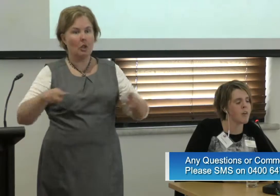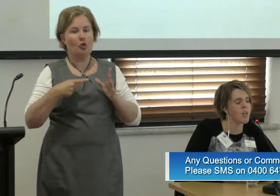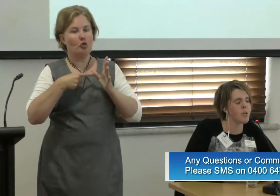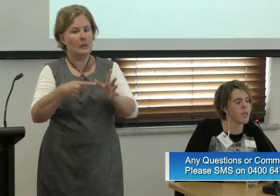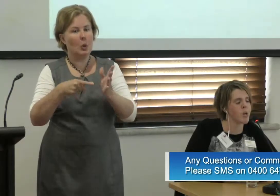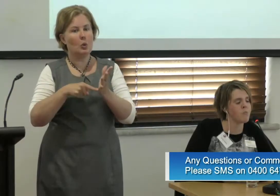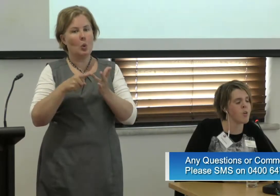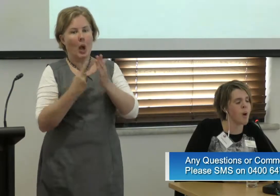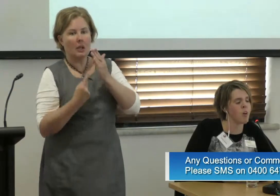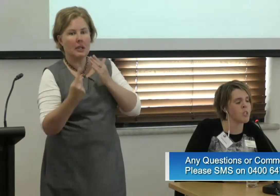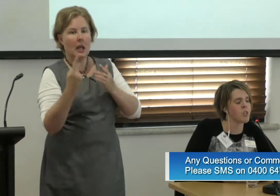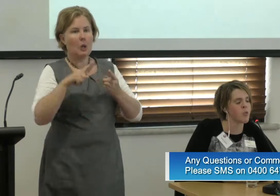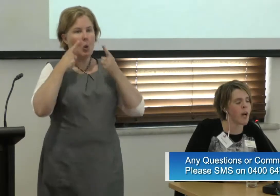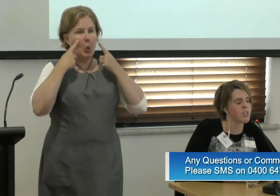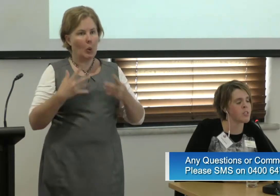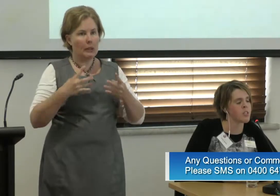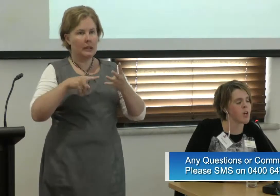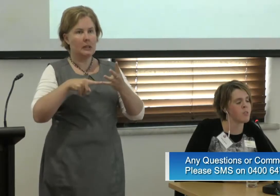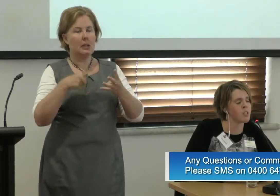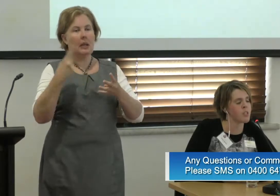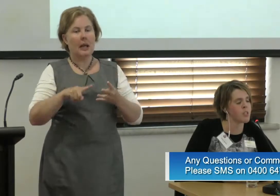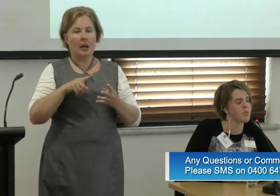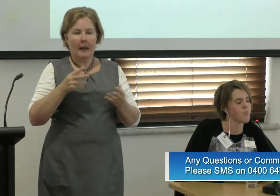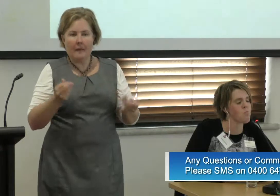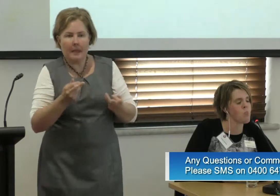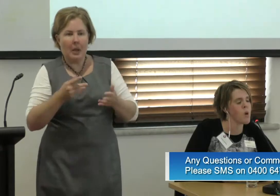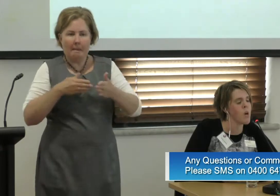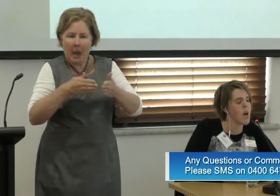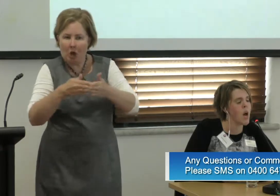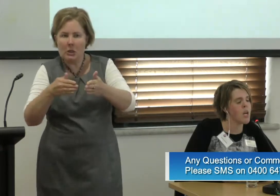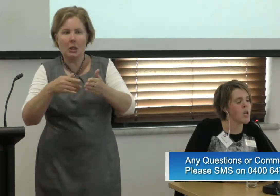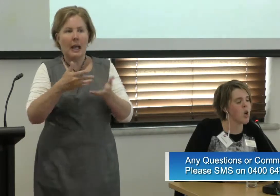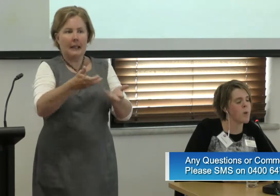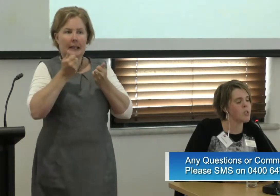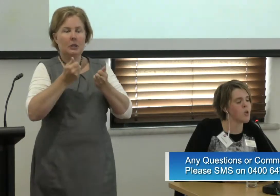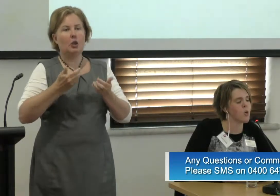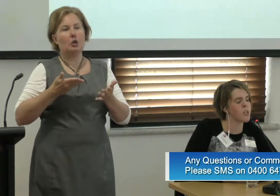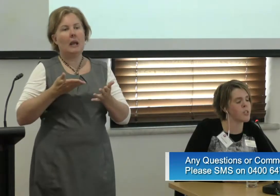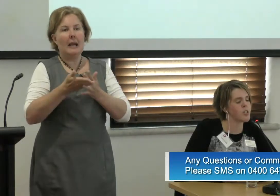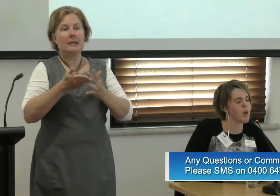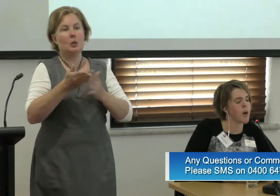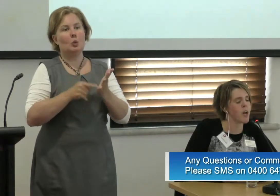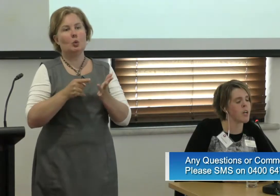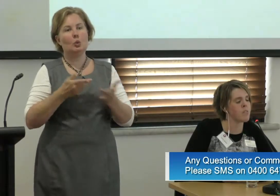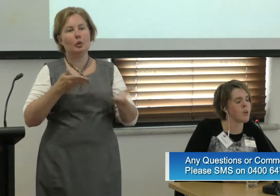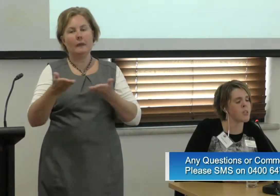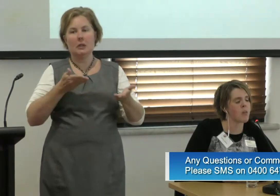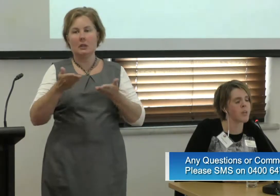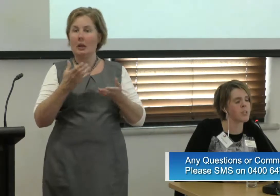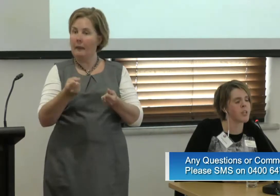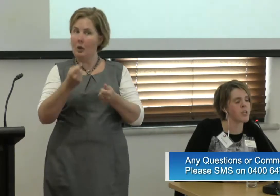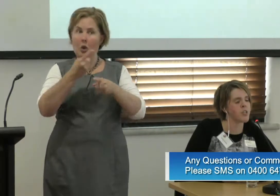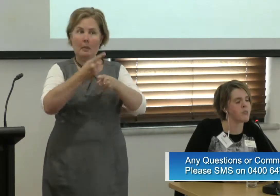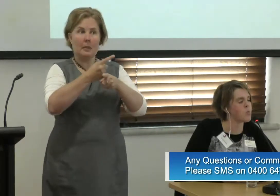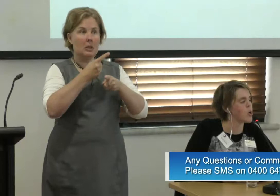and the availability of and barriers to accessing services. Any comments or questions about any of those